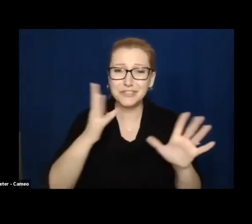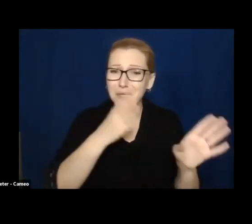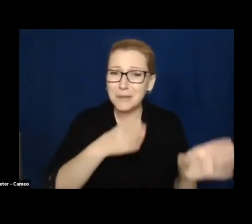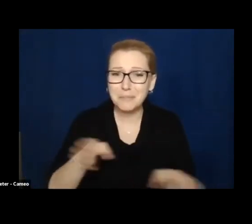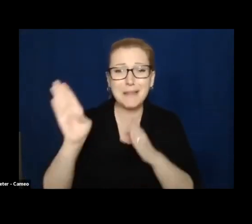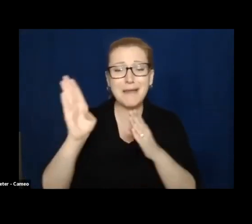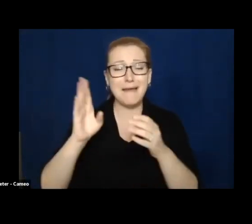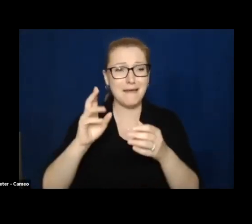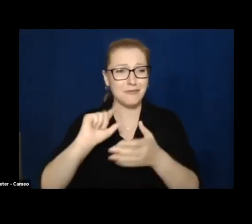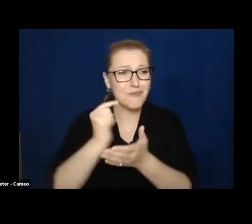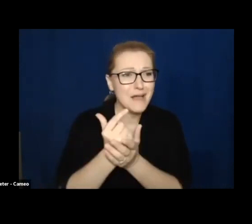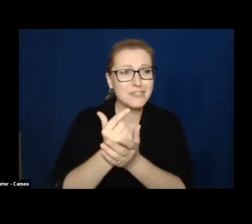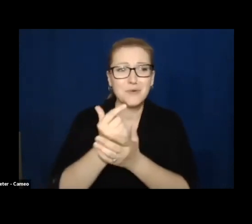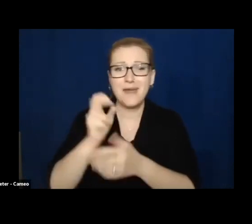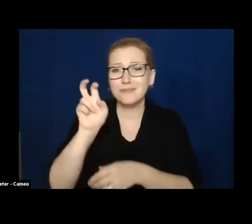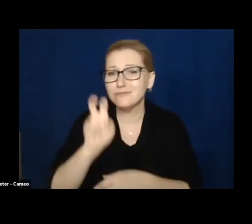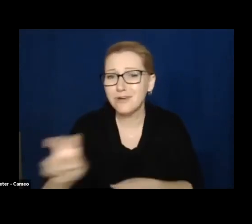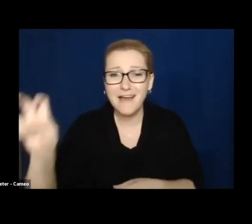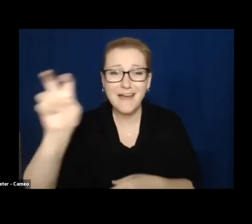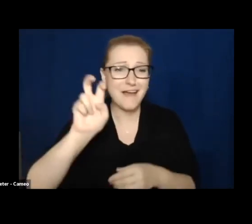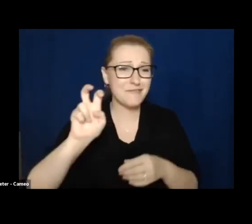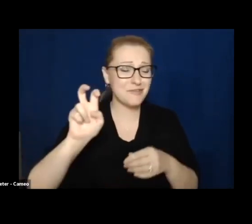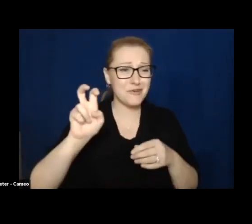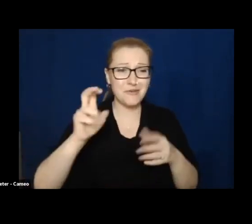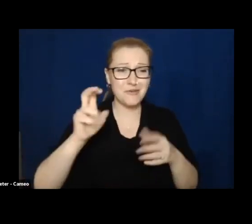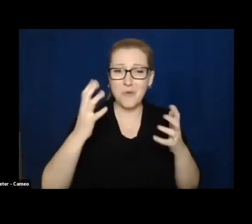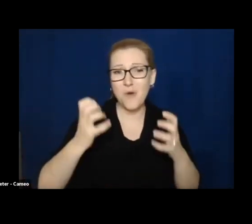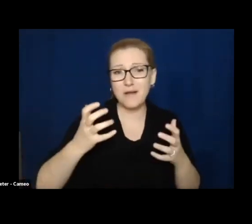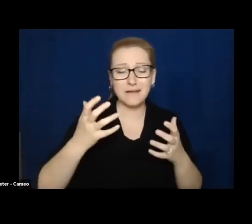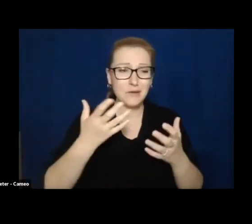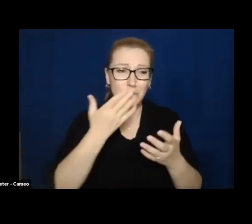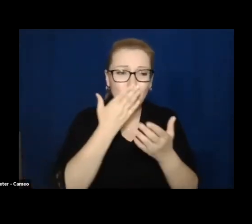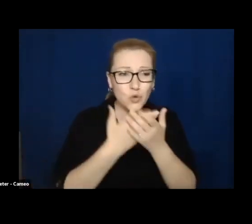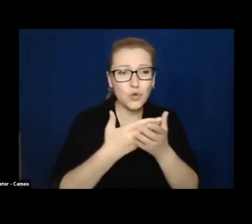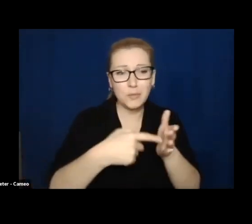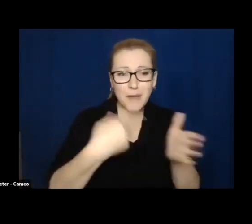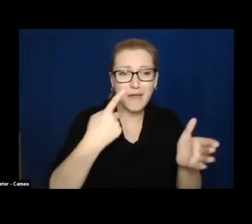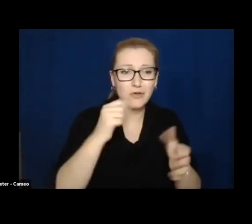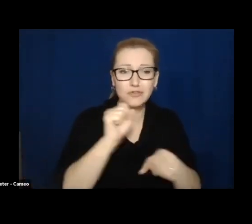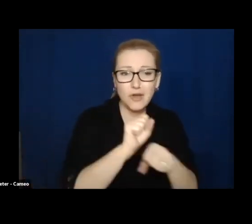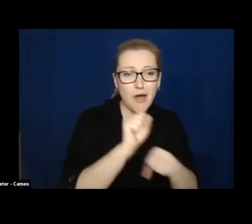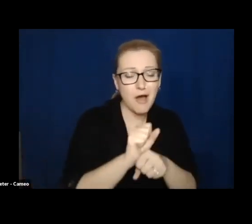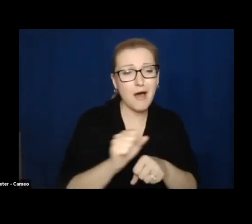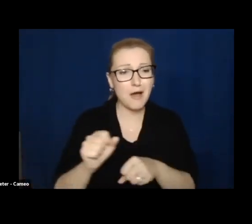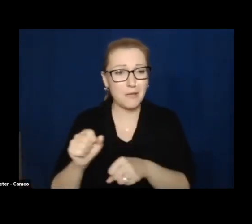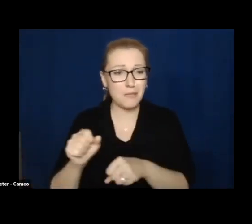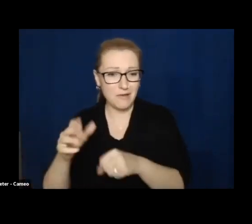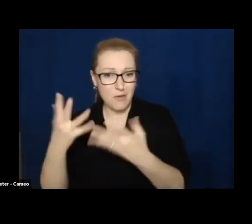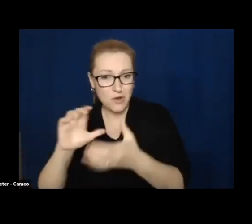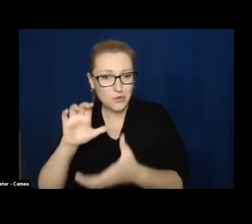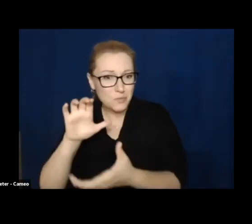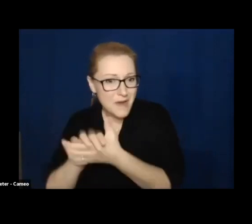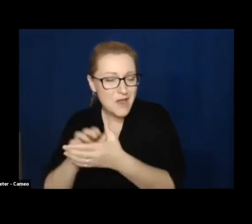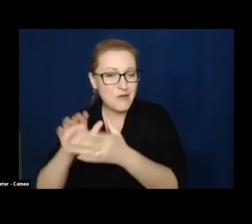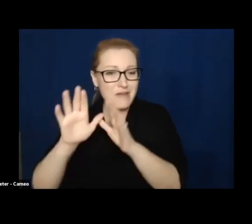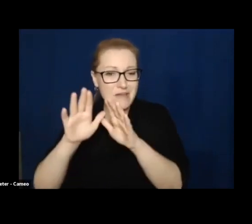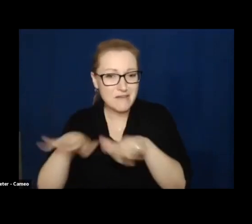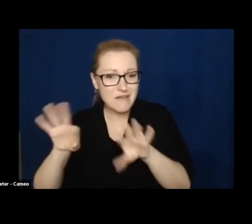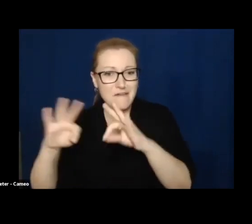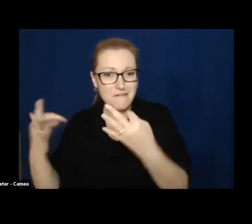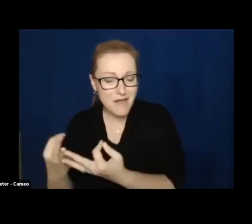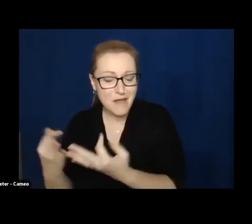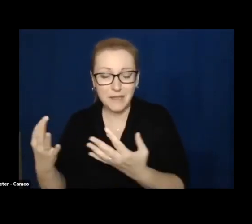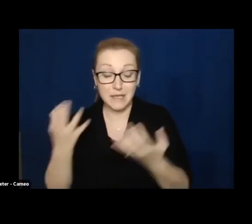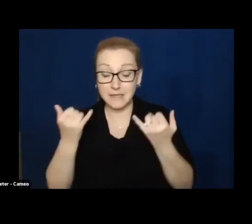adventures around the world. I was going to get a high-paying job. I was going to marry my current boyfriend and start a family. So life was throwing me